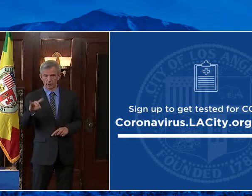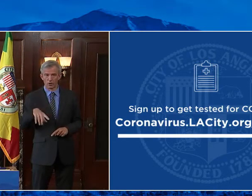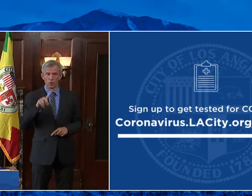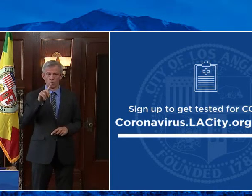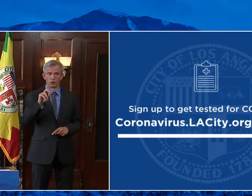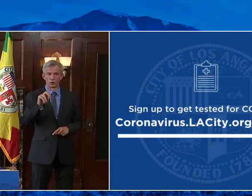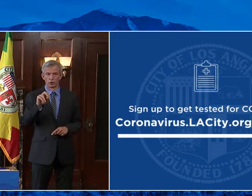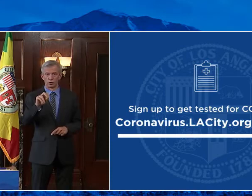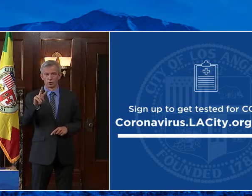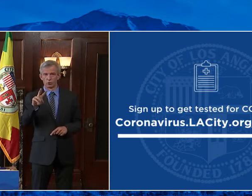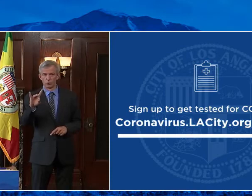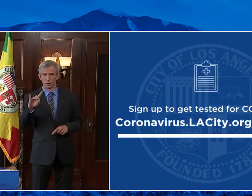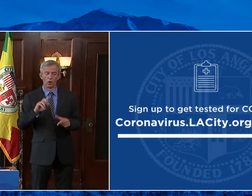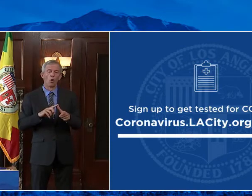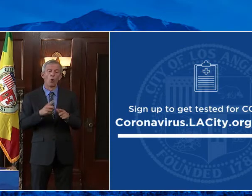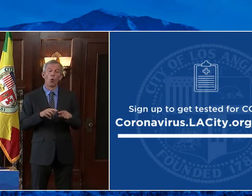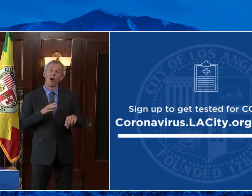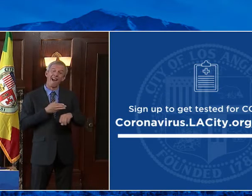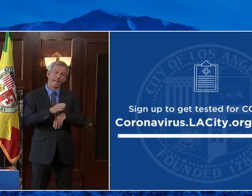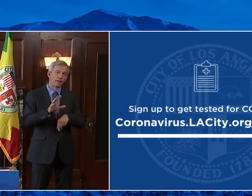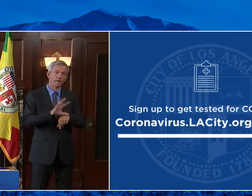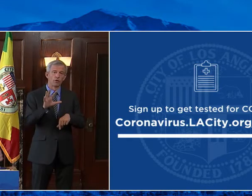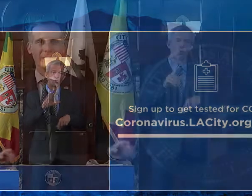213-978-1028, or call 311 after 5.